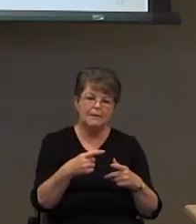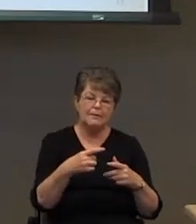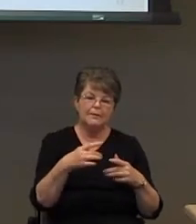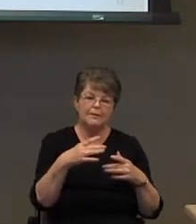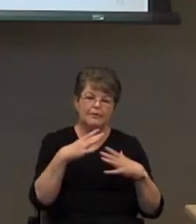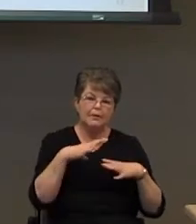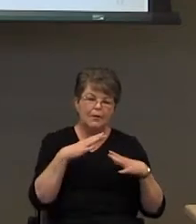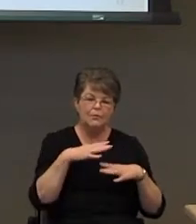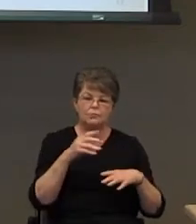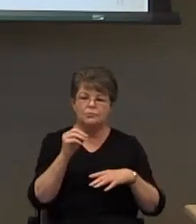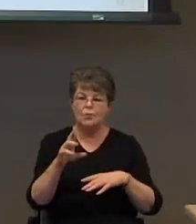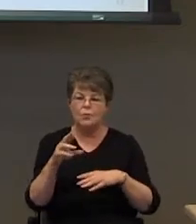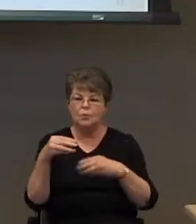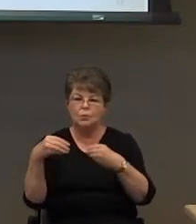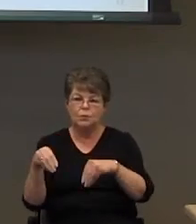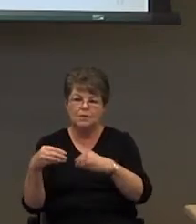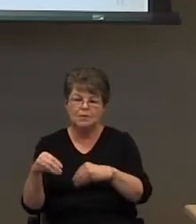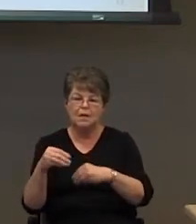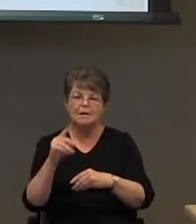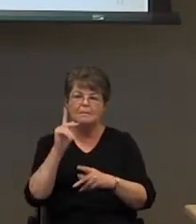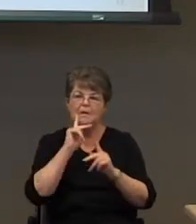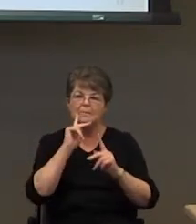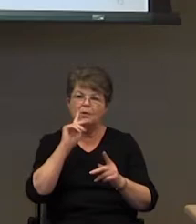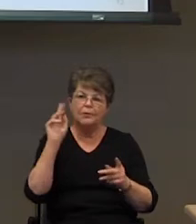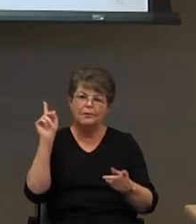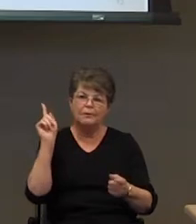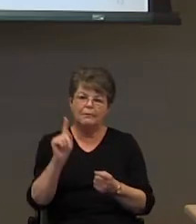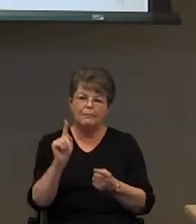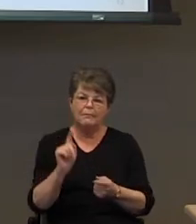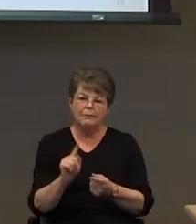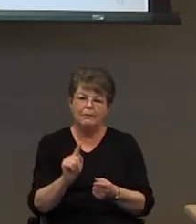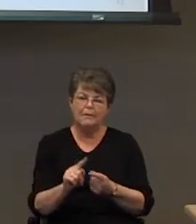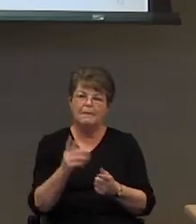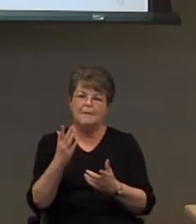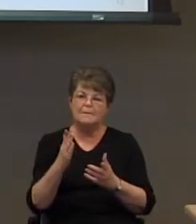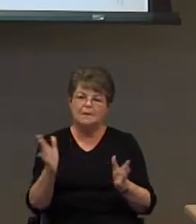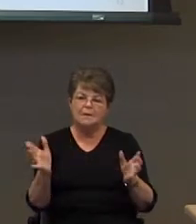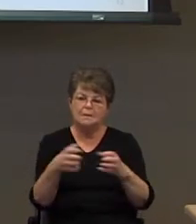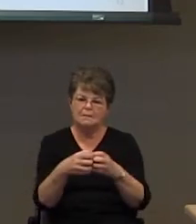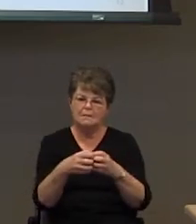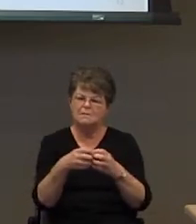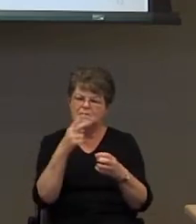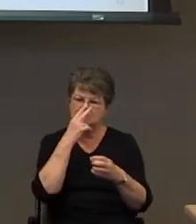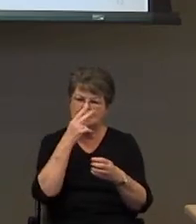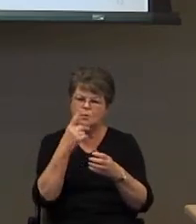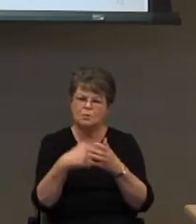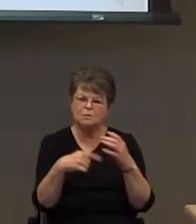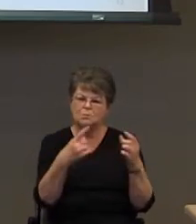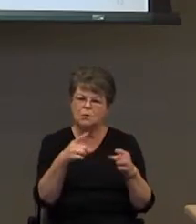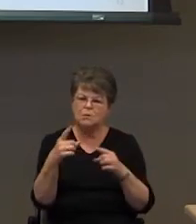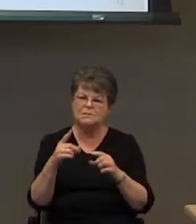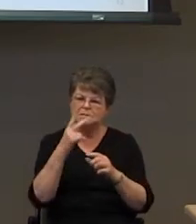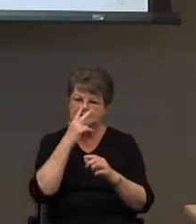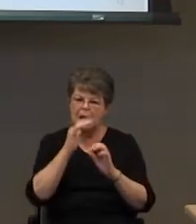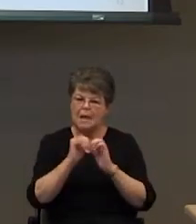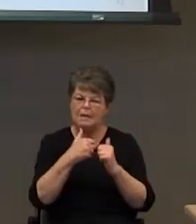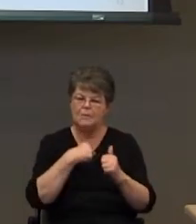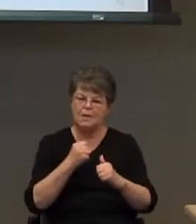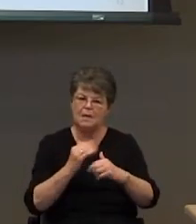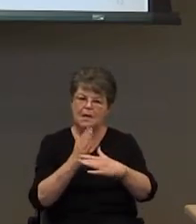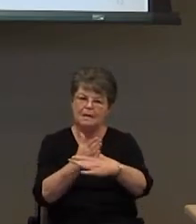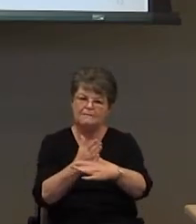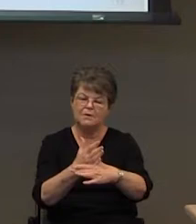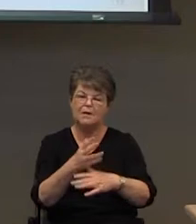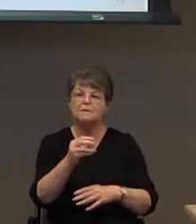that in the retail industry, everyone's downsizing. So maybe we need to get the retailer together and talk about why this is going on and see how we can intervene. The second